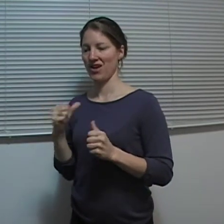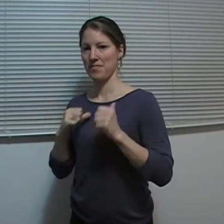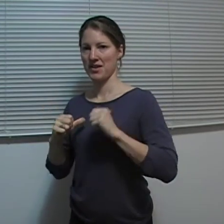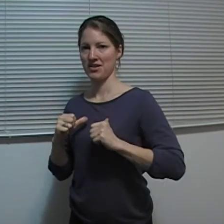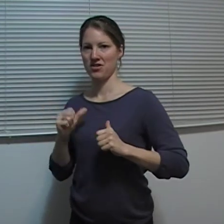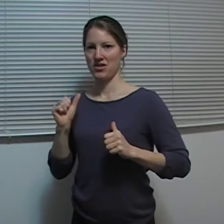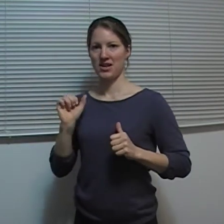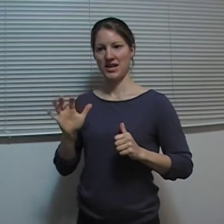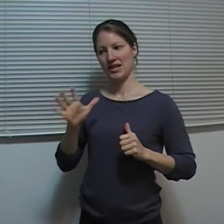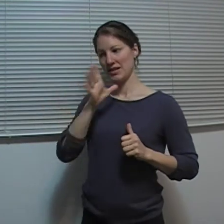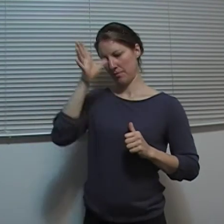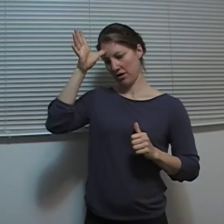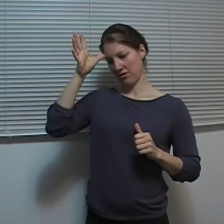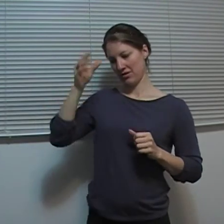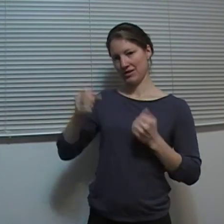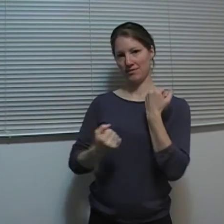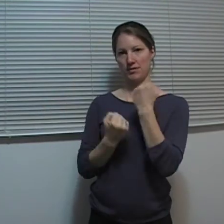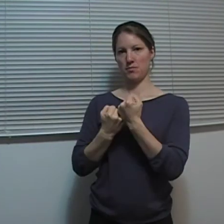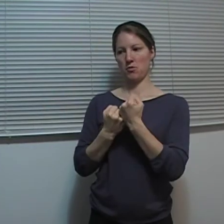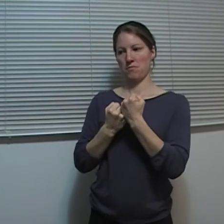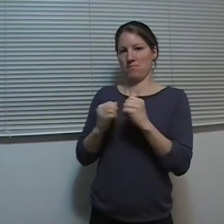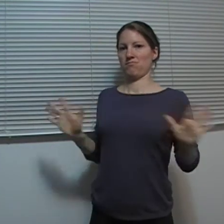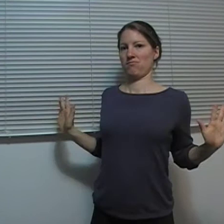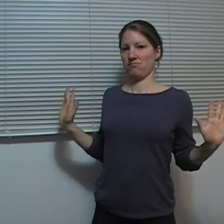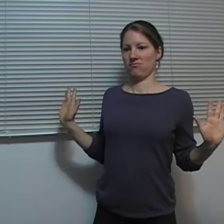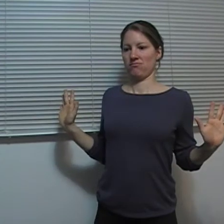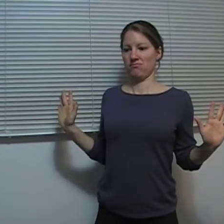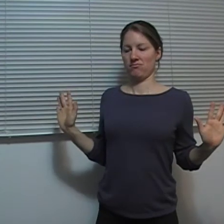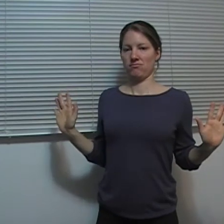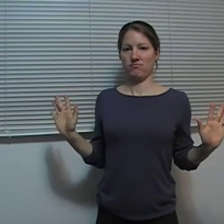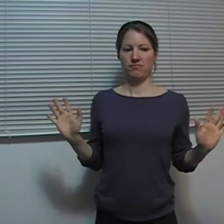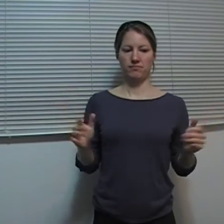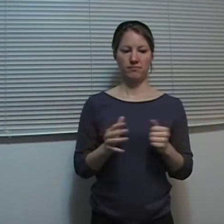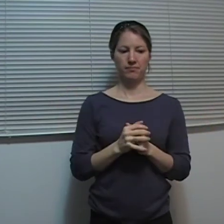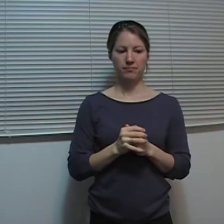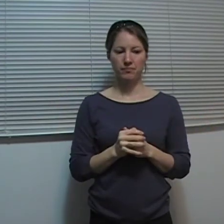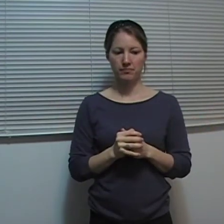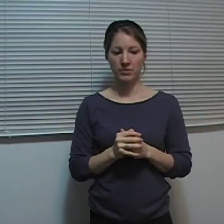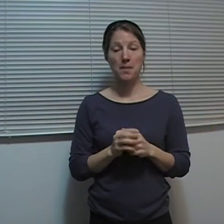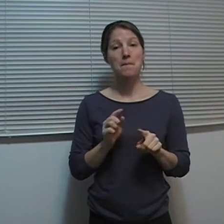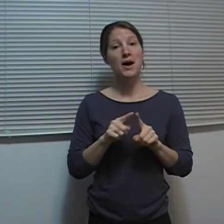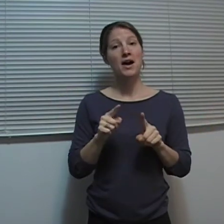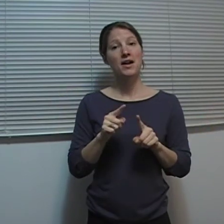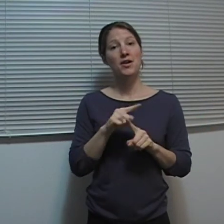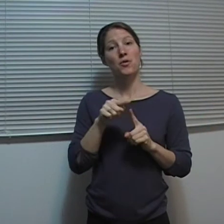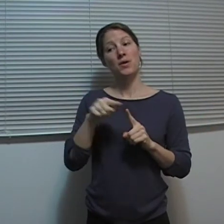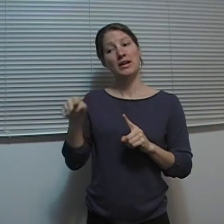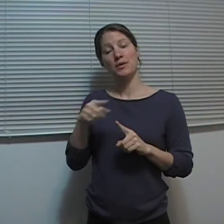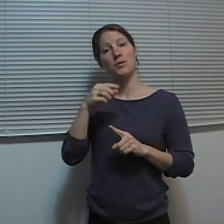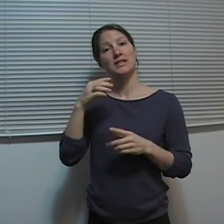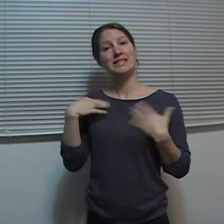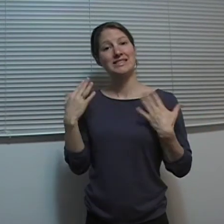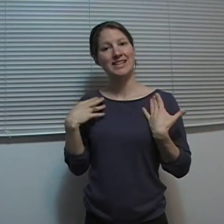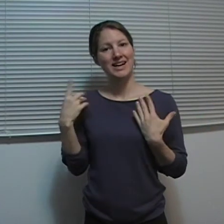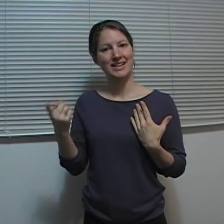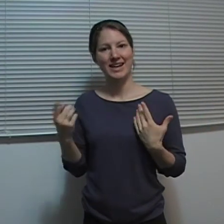very tiny world indeed, Stratford-on-Avon. He had all of it as the mayor's son, going to the best Latin schools, getting the